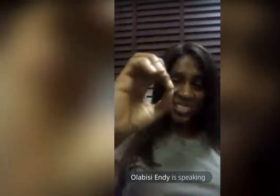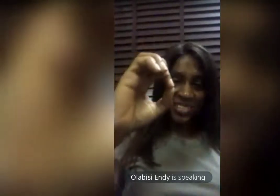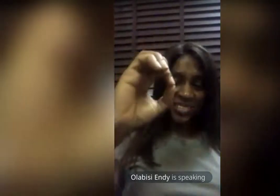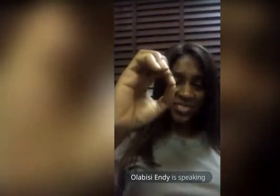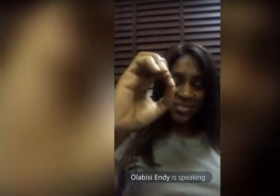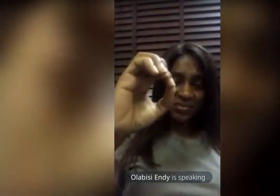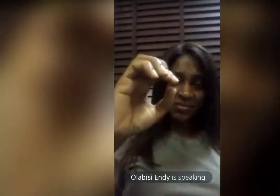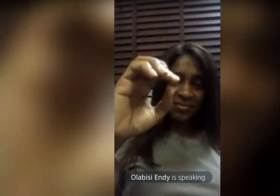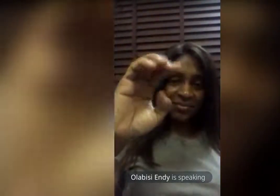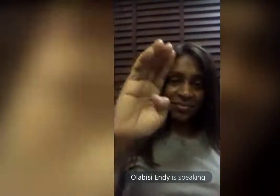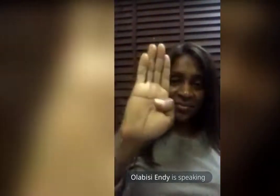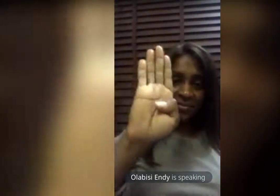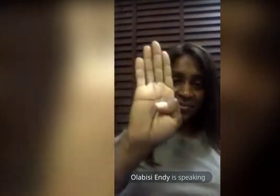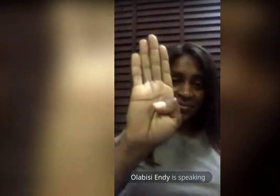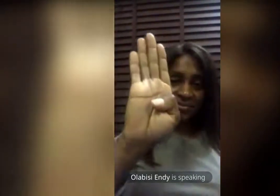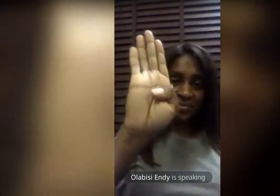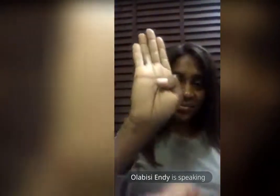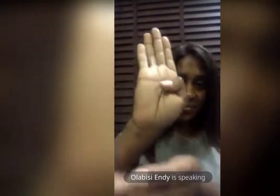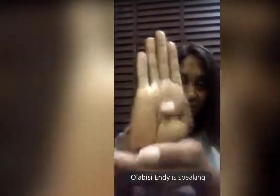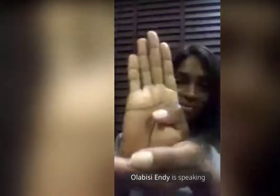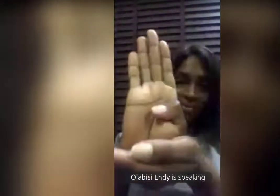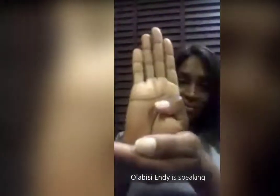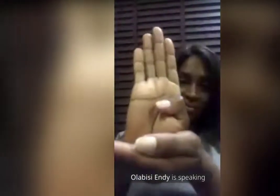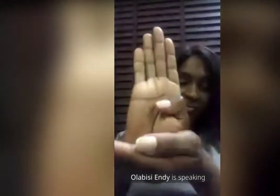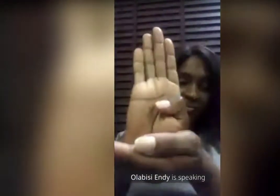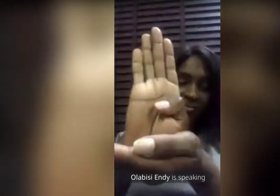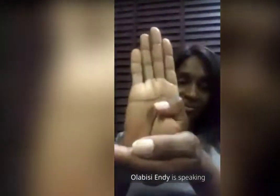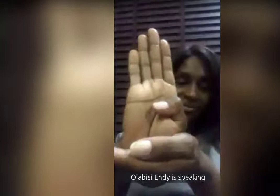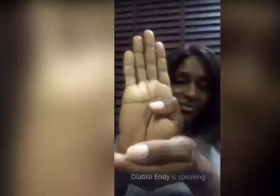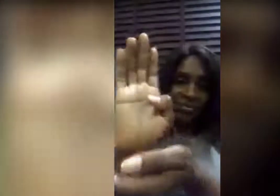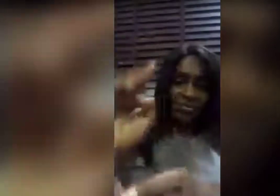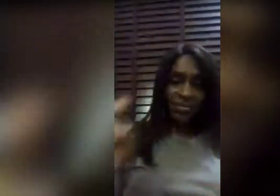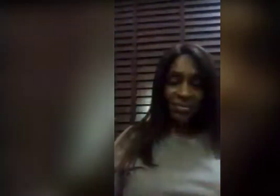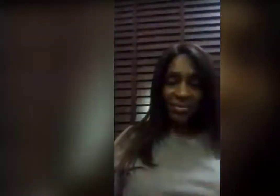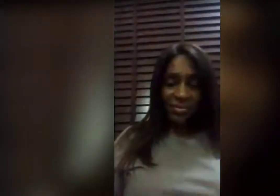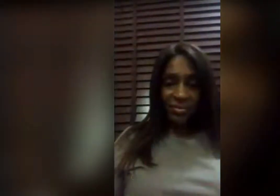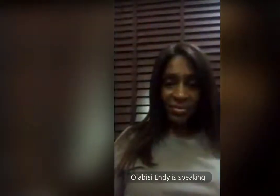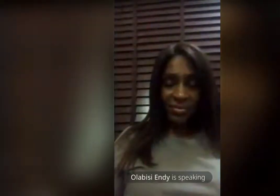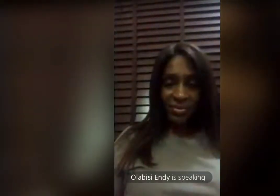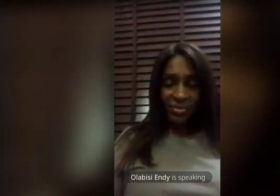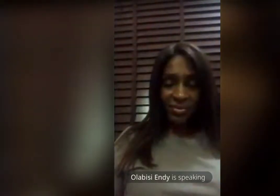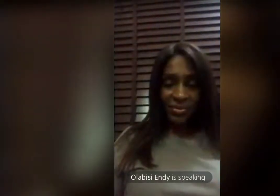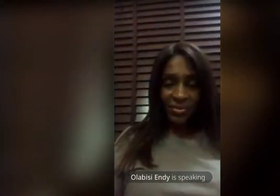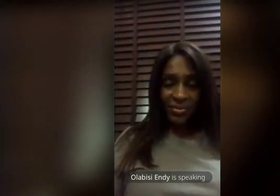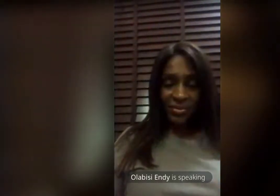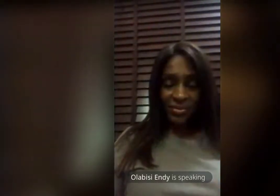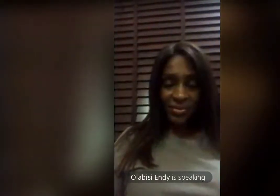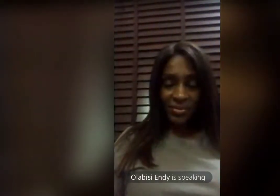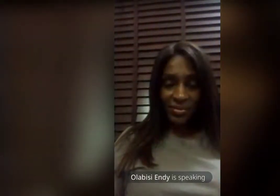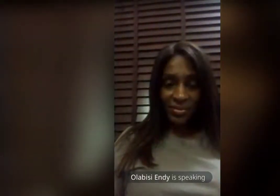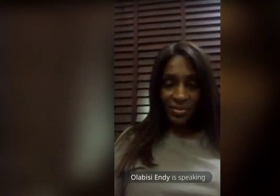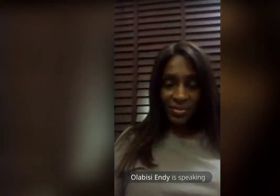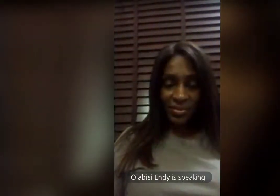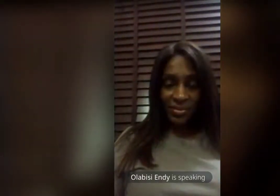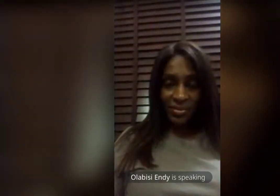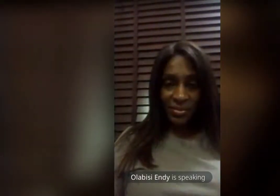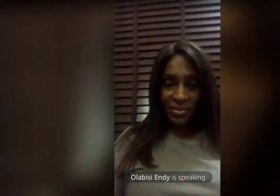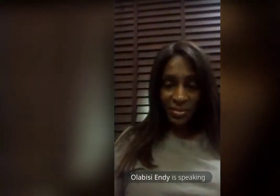Very good, very good. Some people would move that B, they will just move it from one end of their palm to the other to show that this